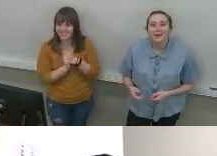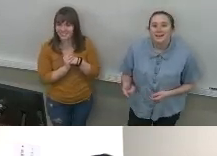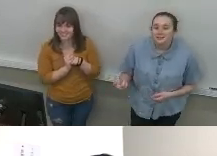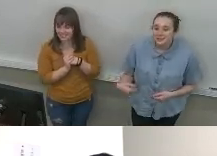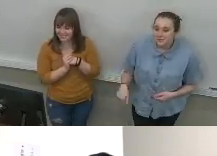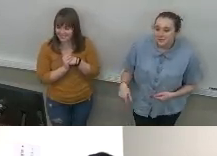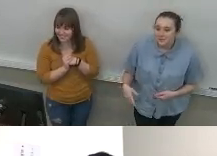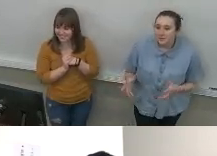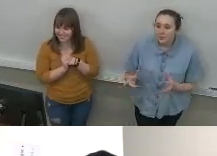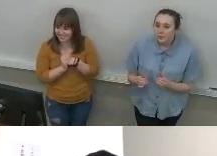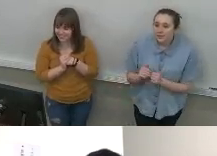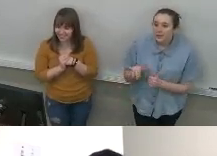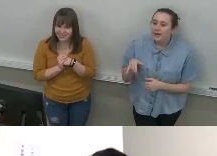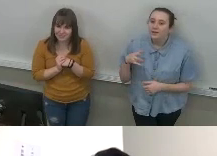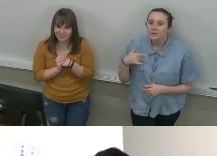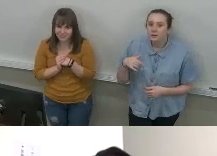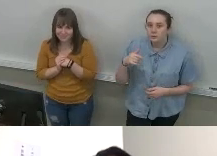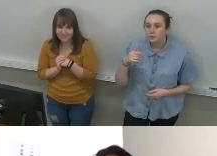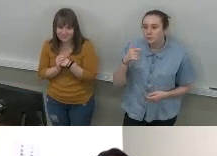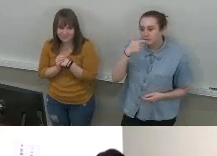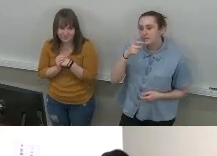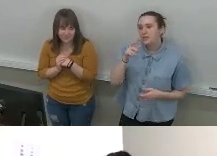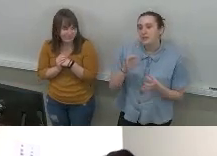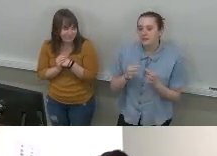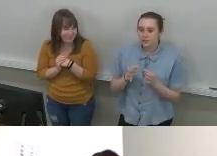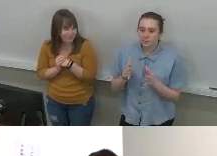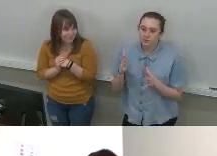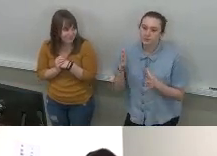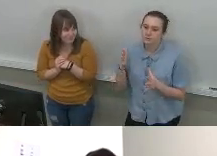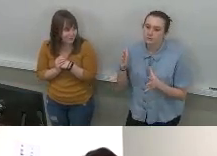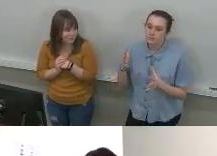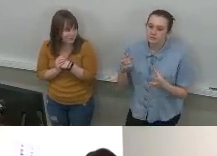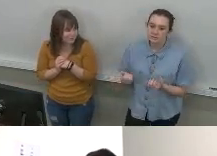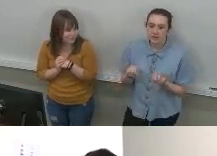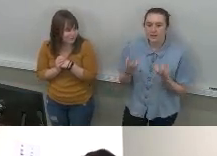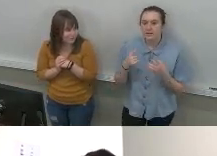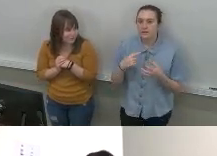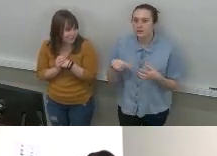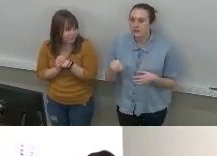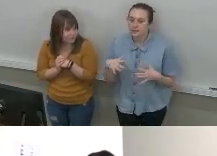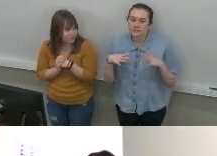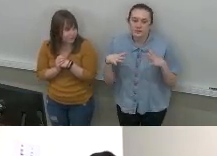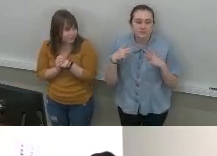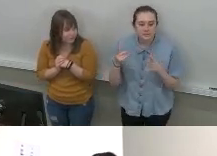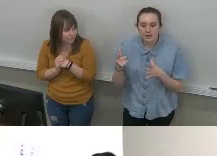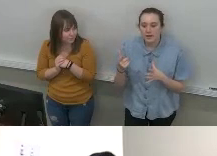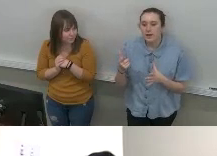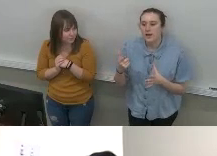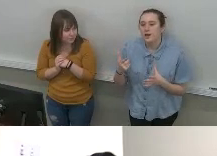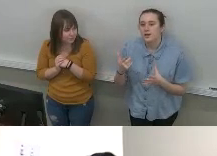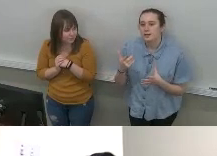Yeah. So with that, you will see the interpreters signing at these